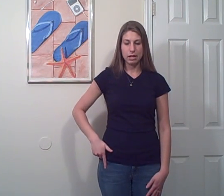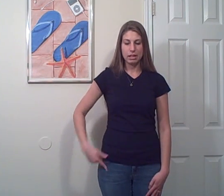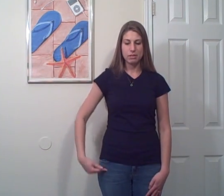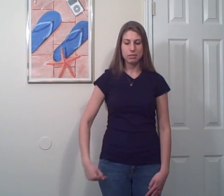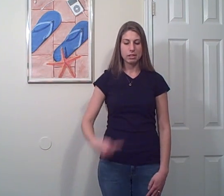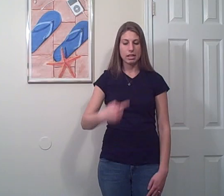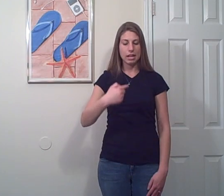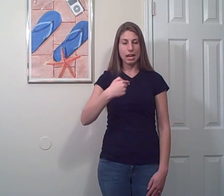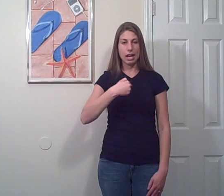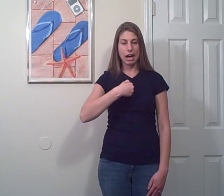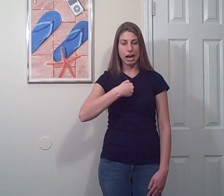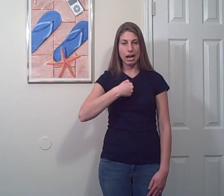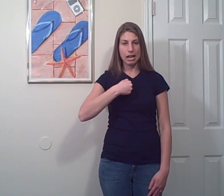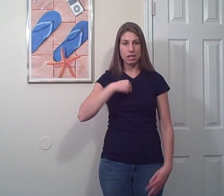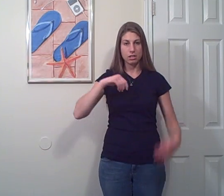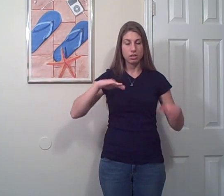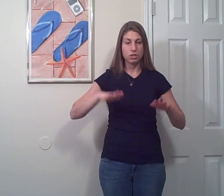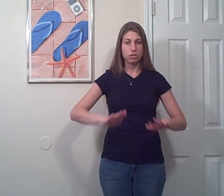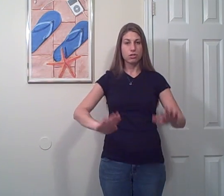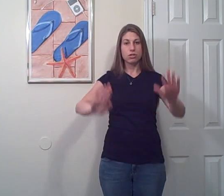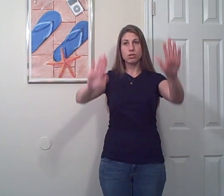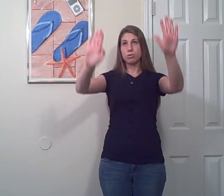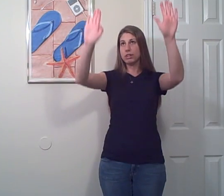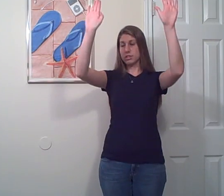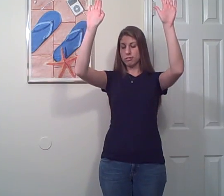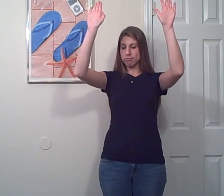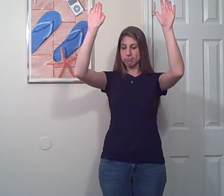body. I surrender.